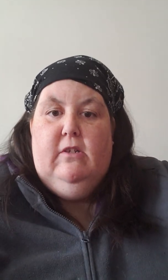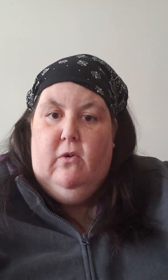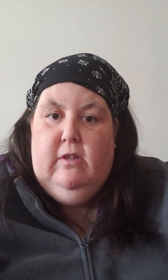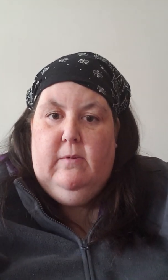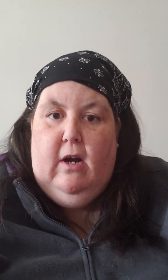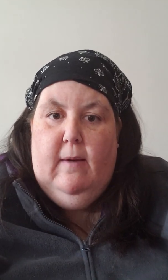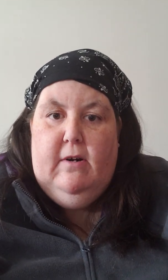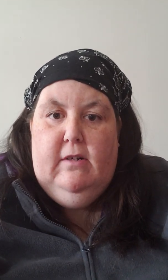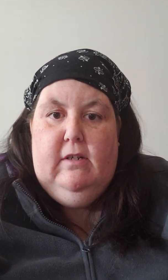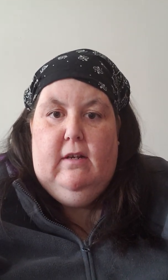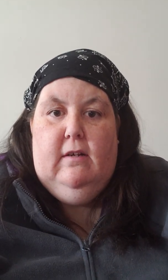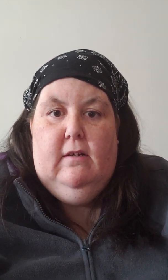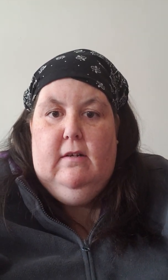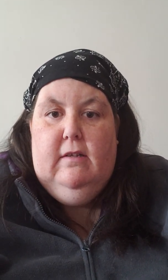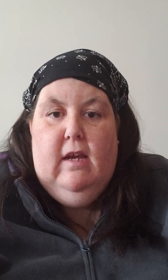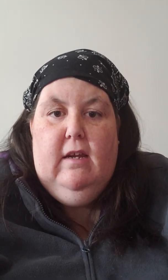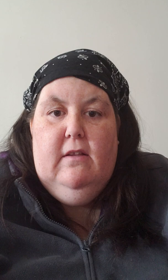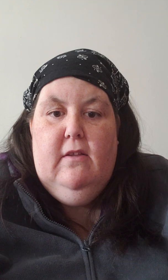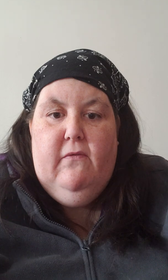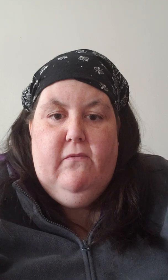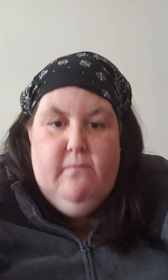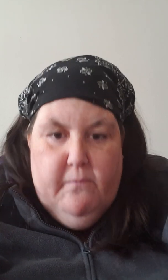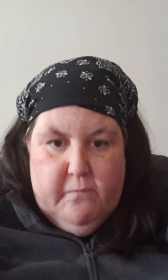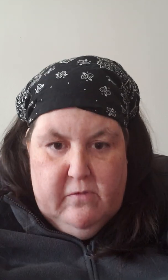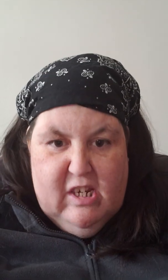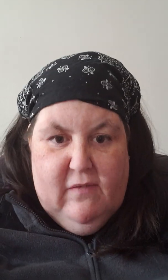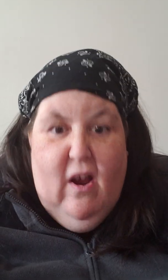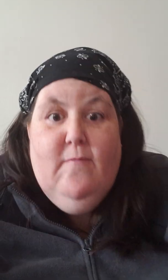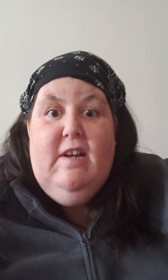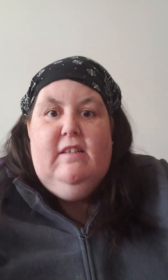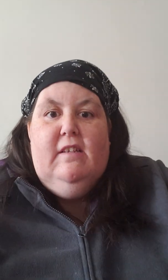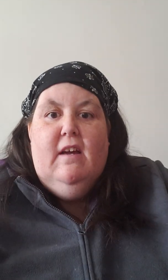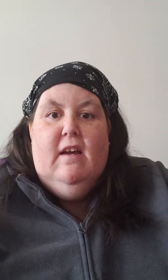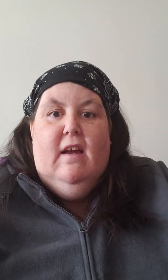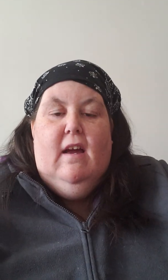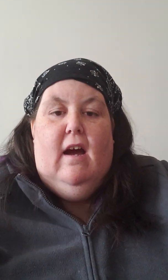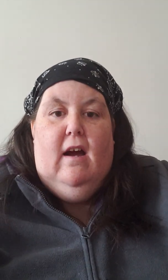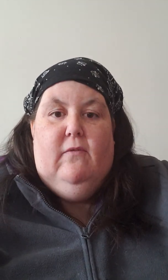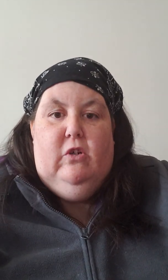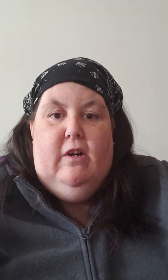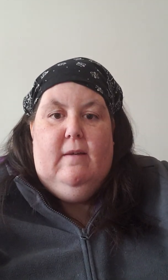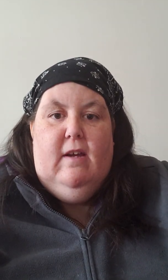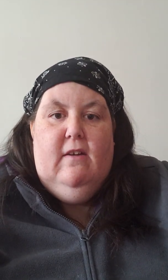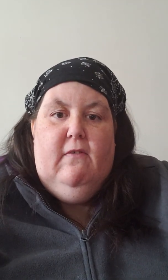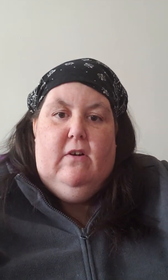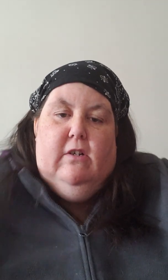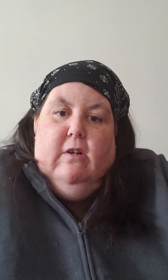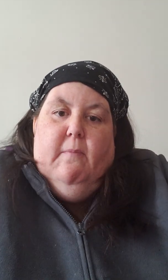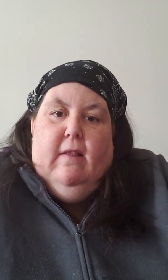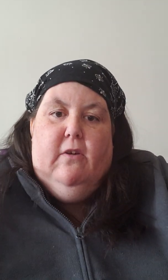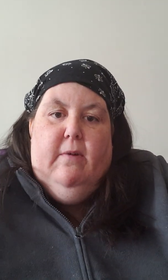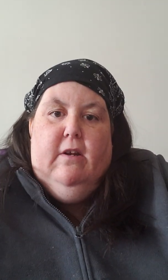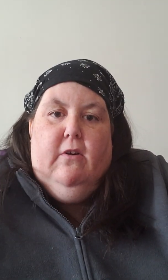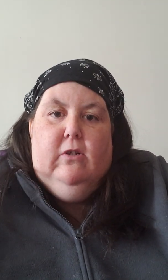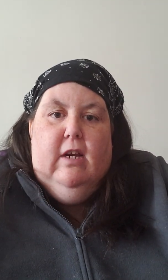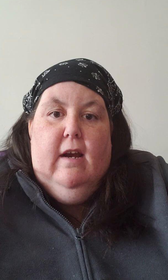old subscribers, and taking says 5 minutes of joining me for my little bit of crochet